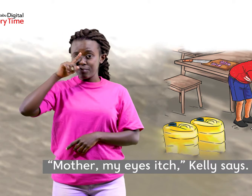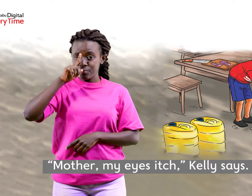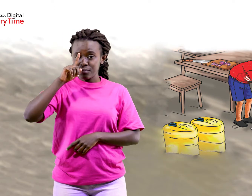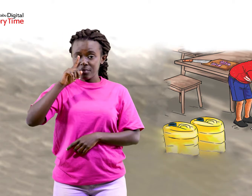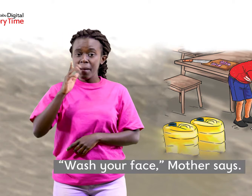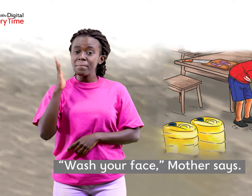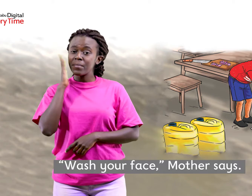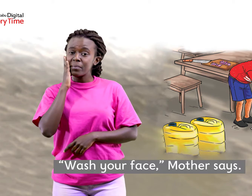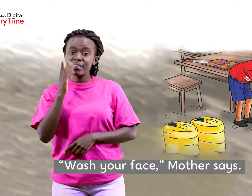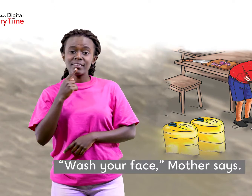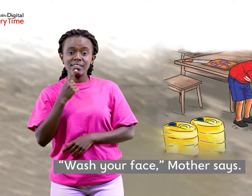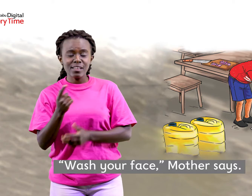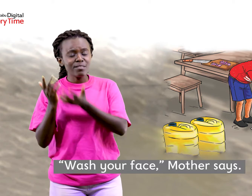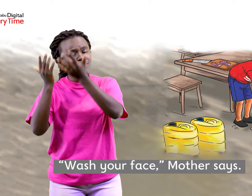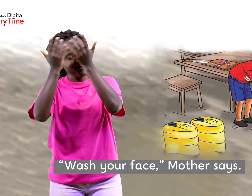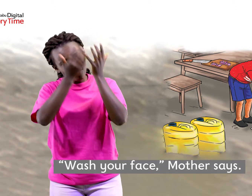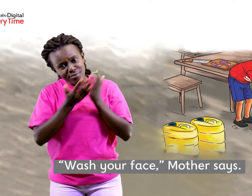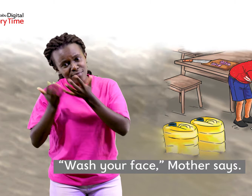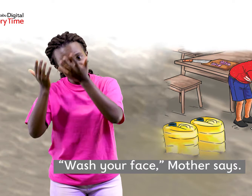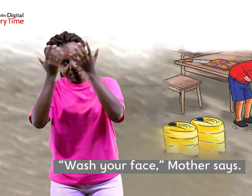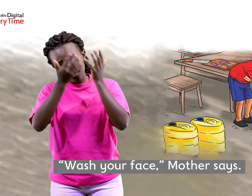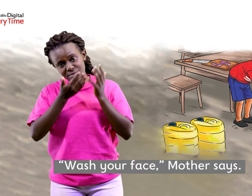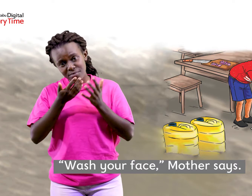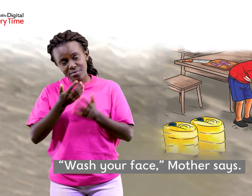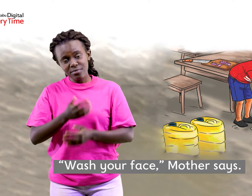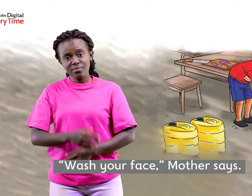says. "Wash your face," Mother says.